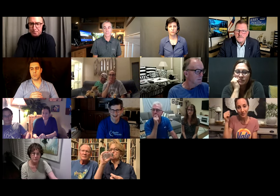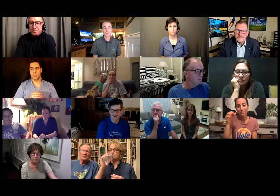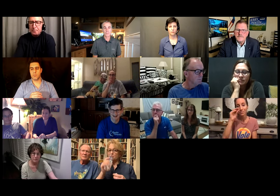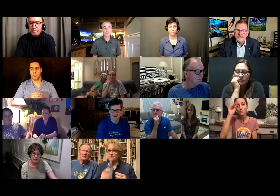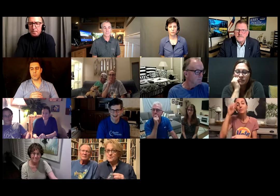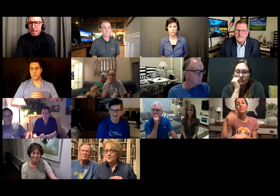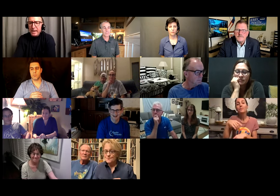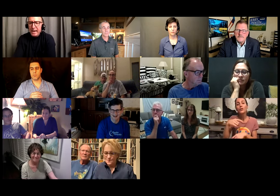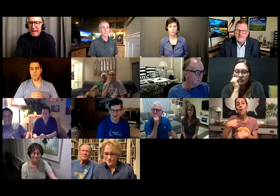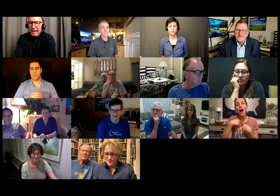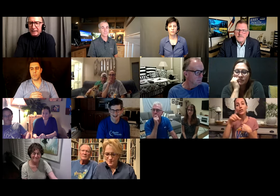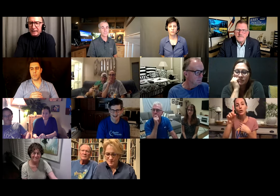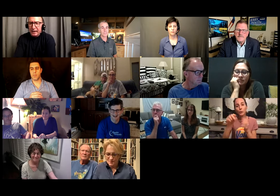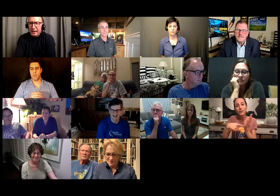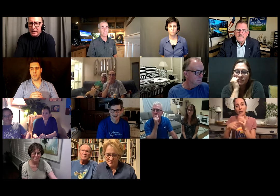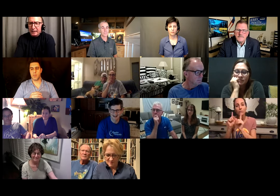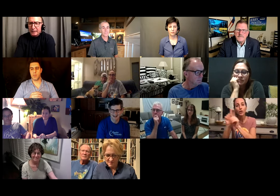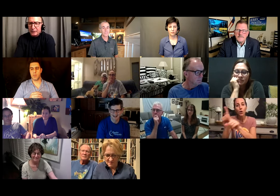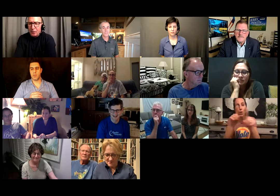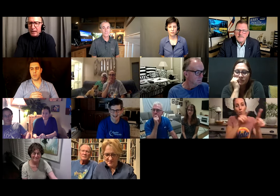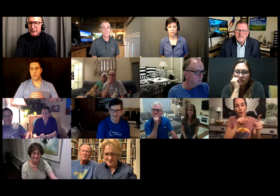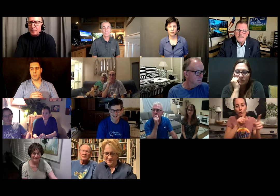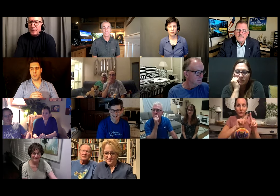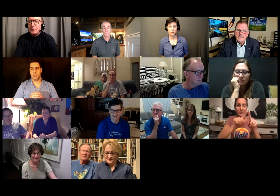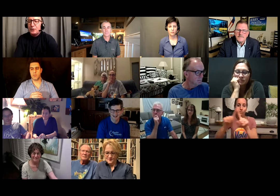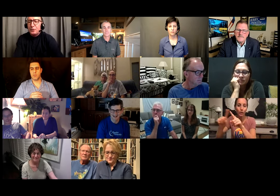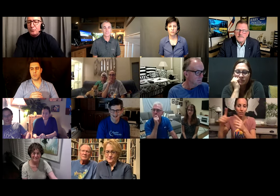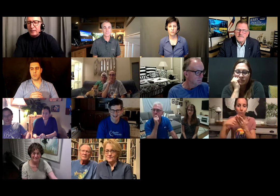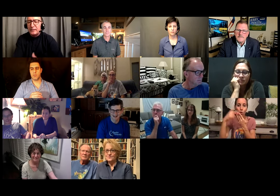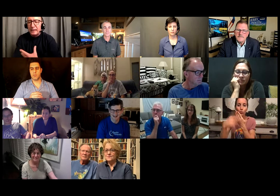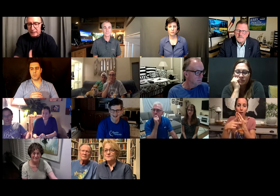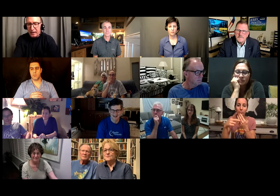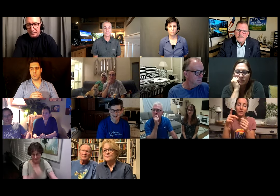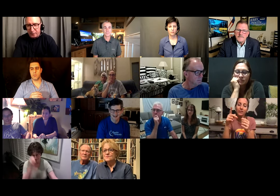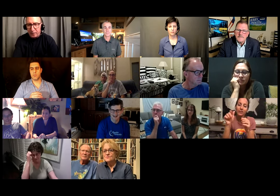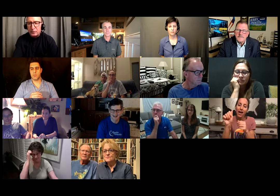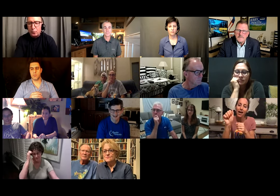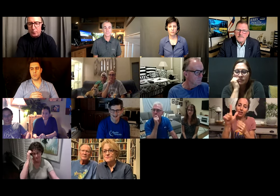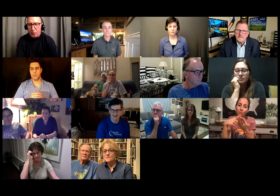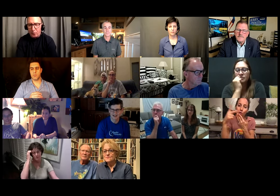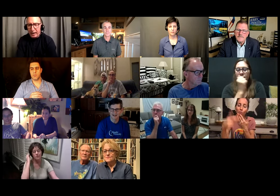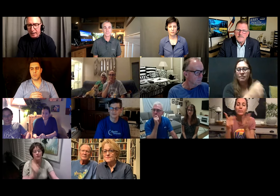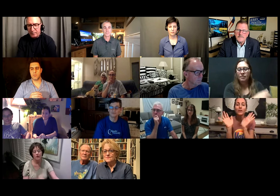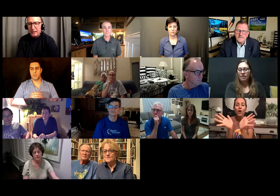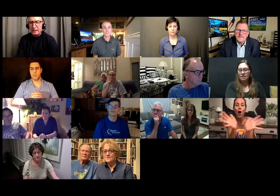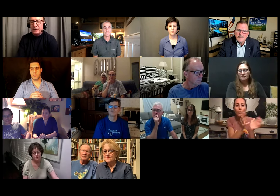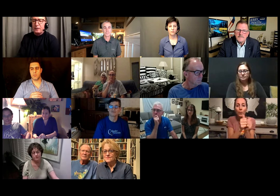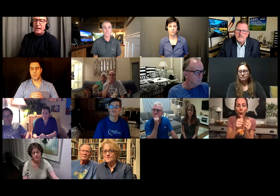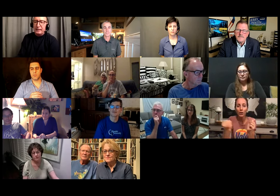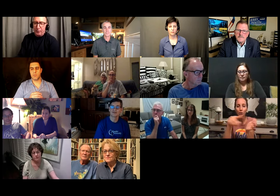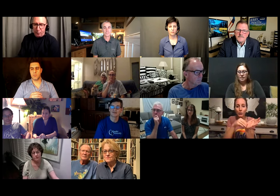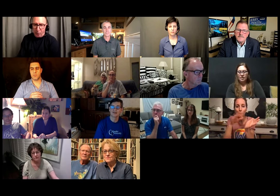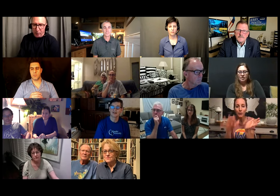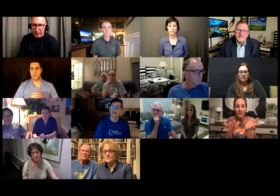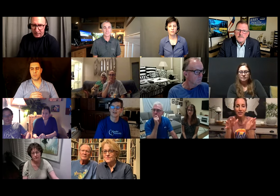Fremont. And so I sometimes do visit different school programs, different